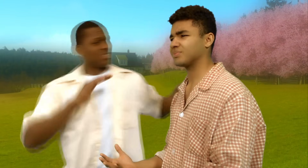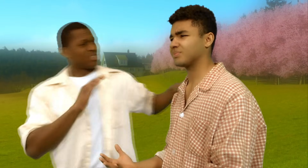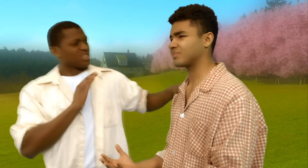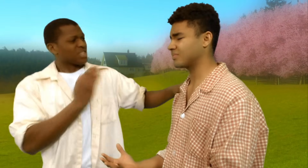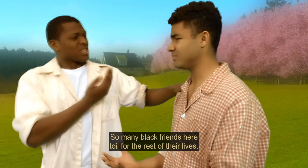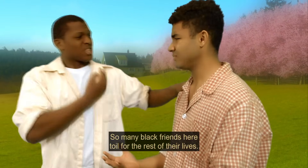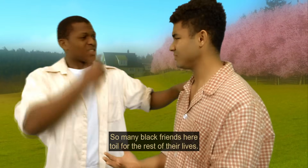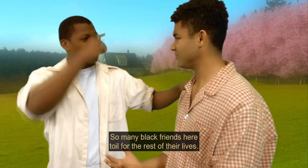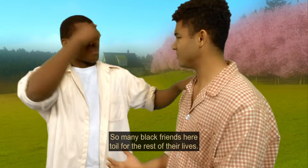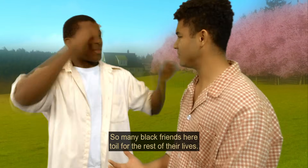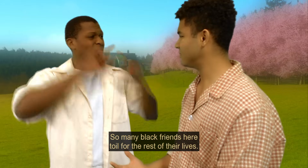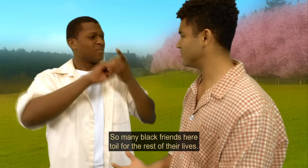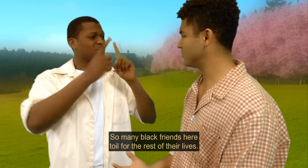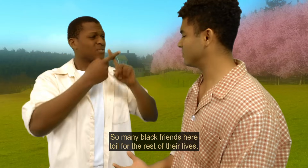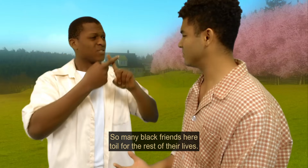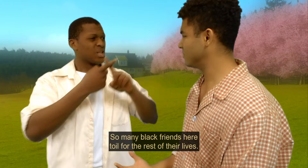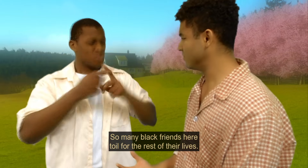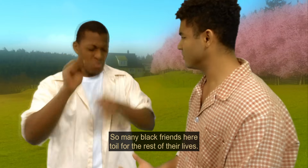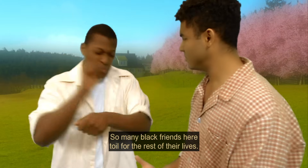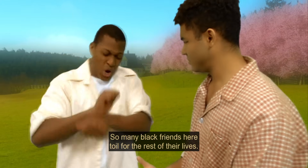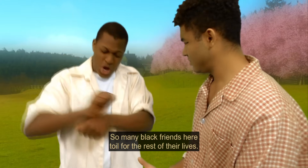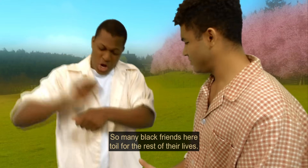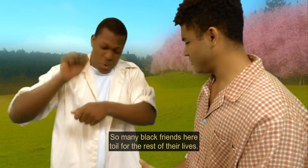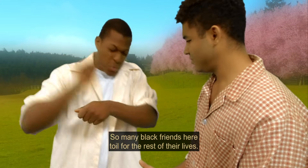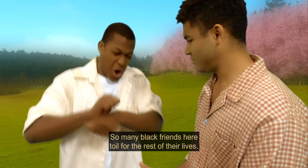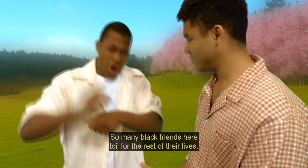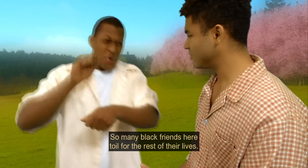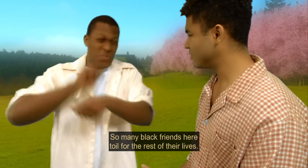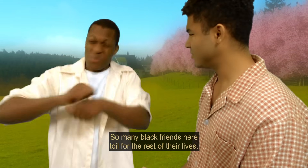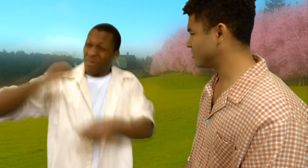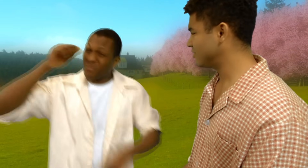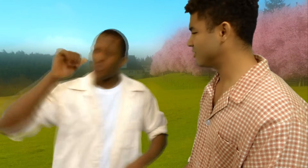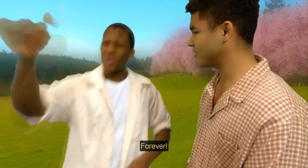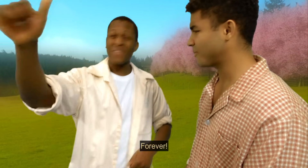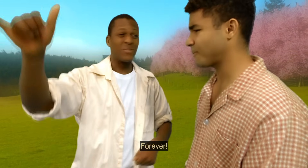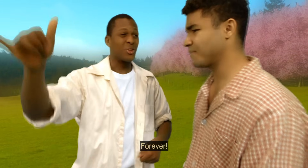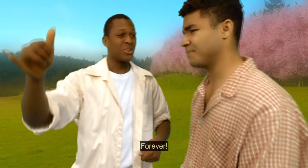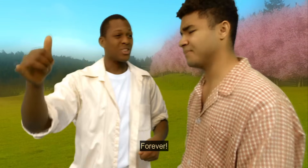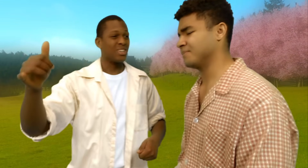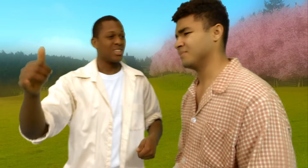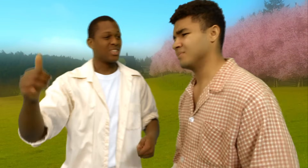So many black friends here toil for the rest of their lives, forever.